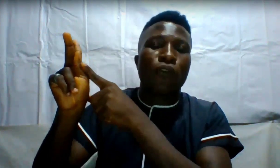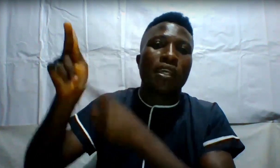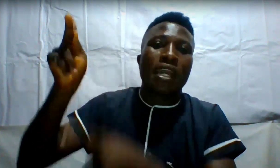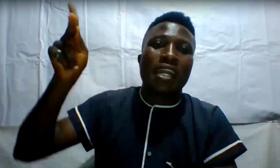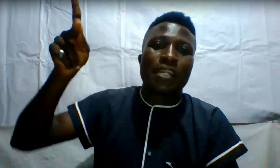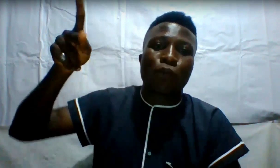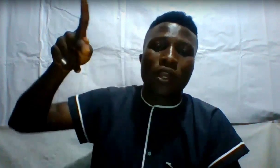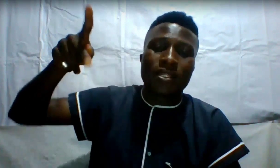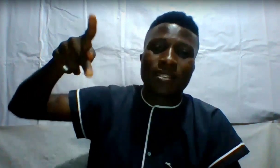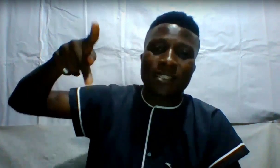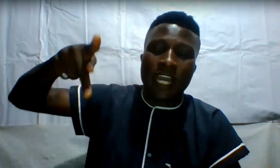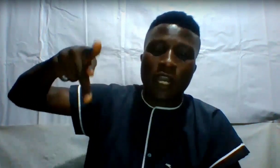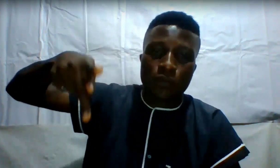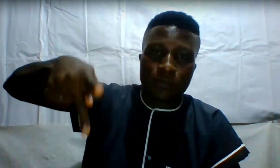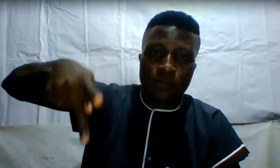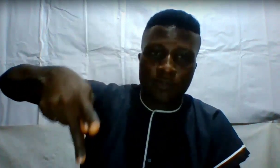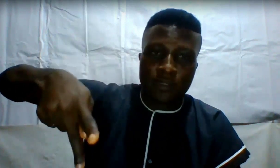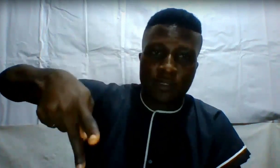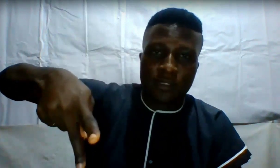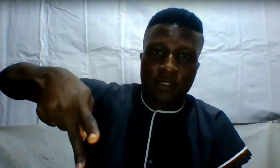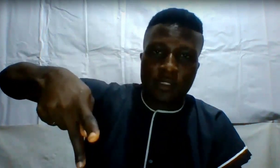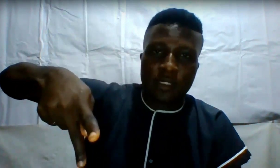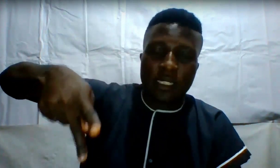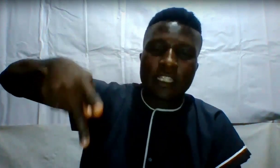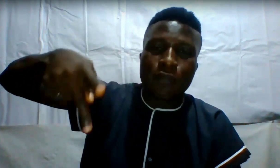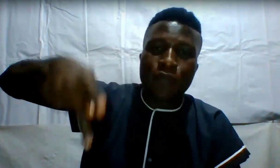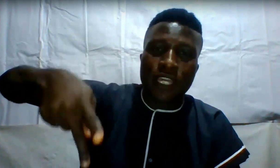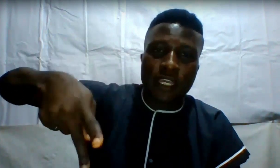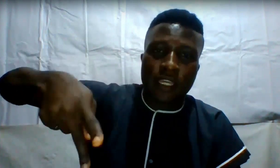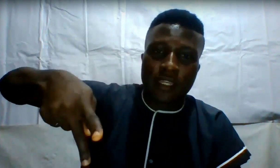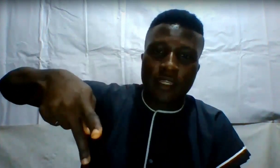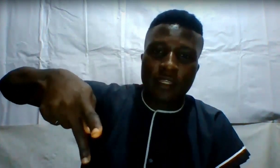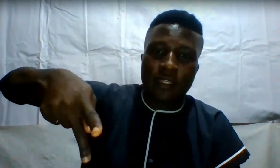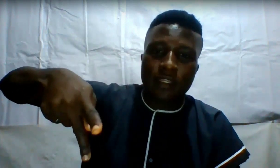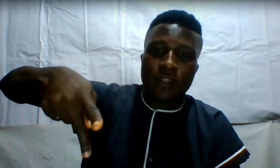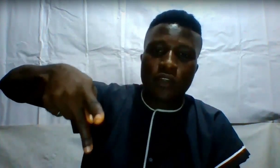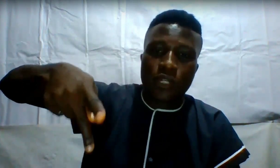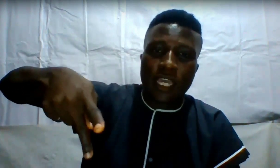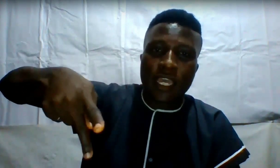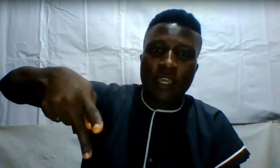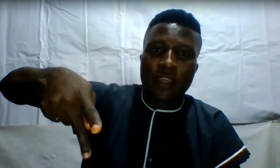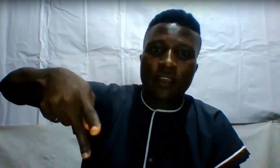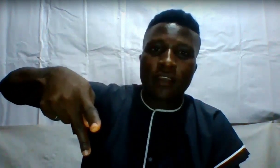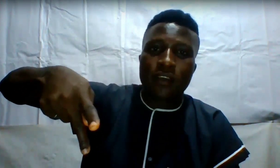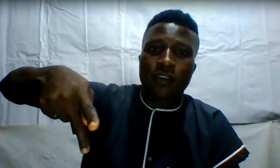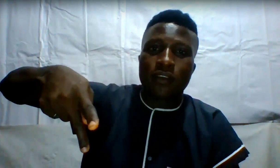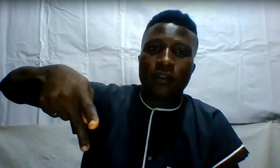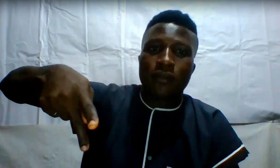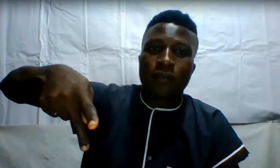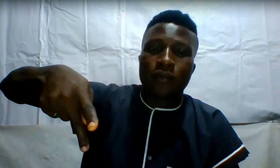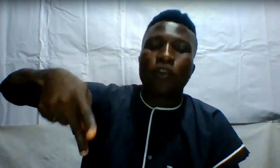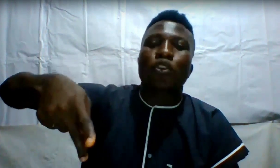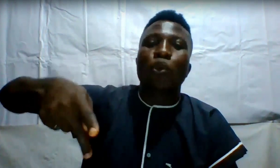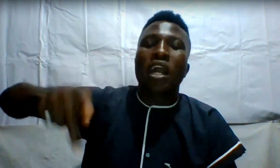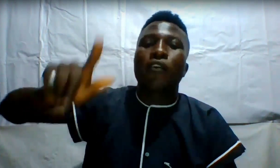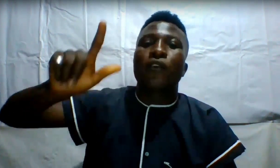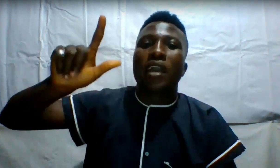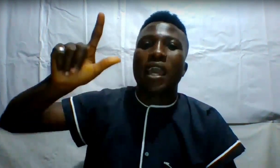down. Letter P. Okay? So we have L, M,